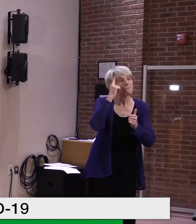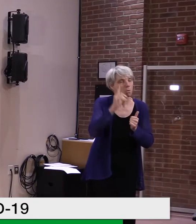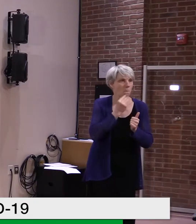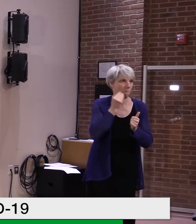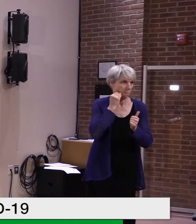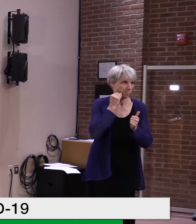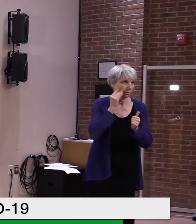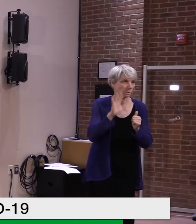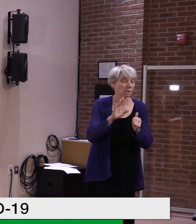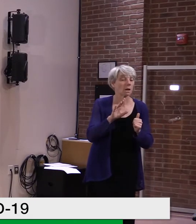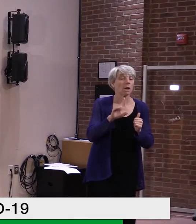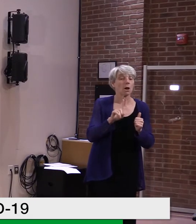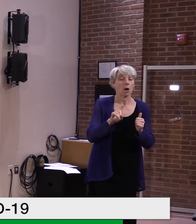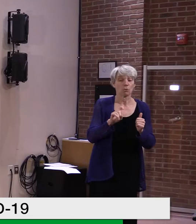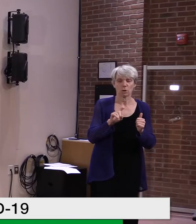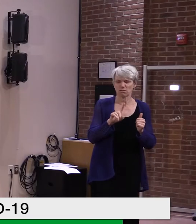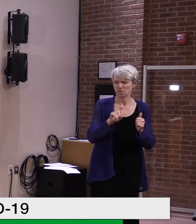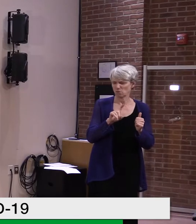120 of which